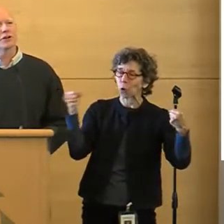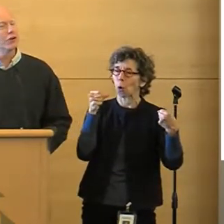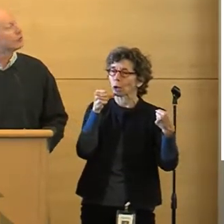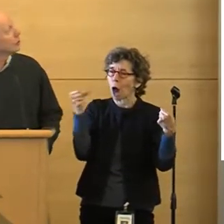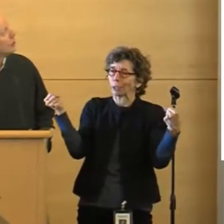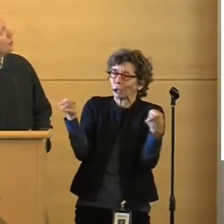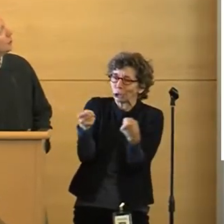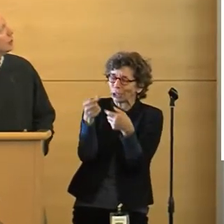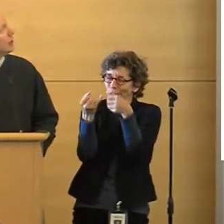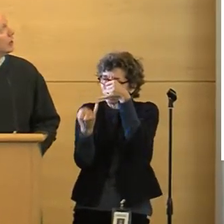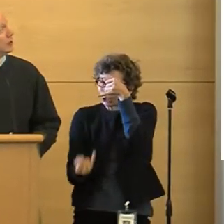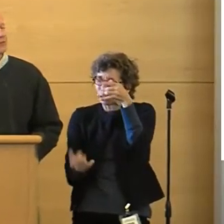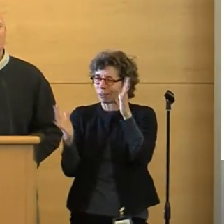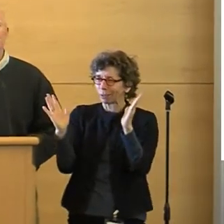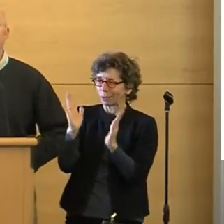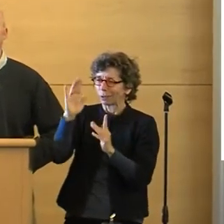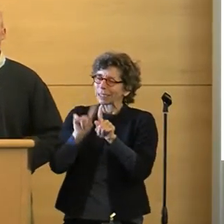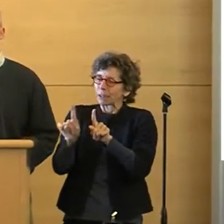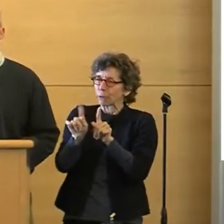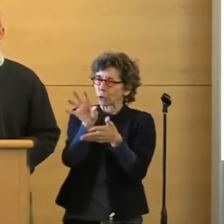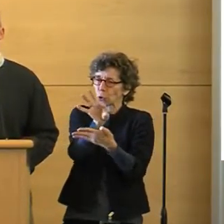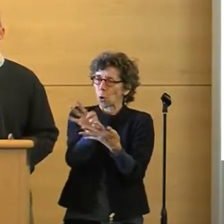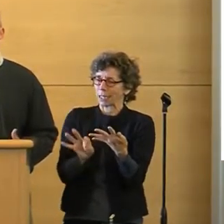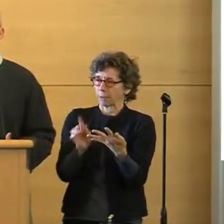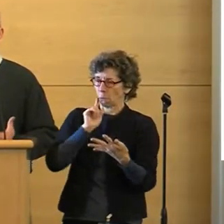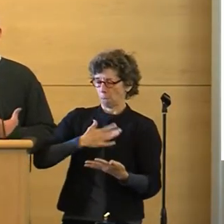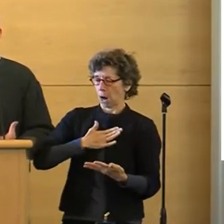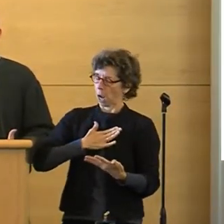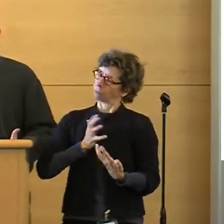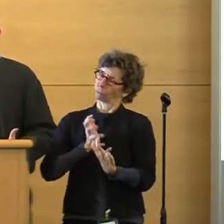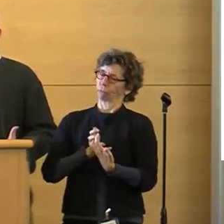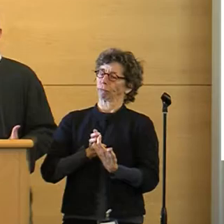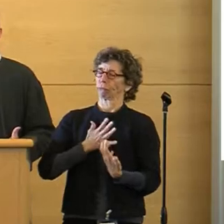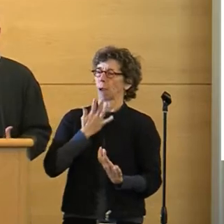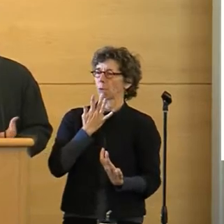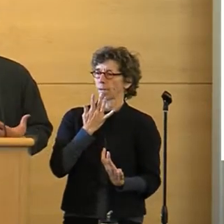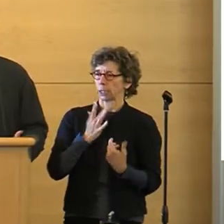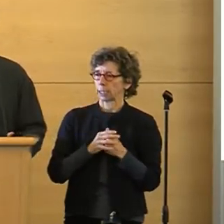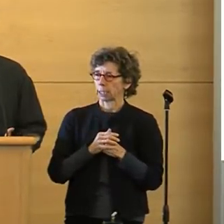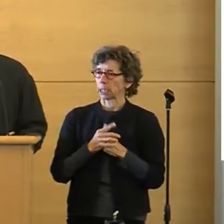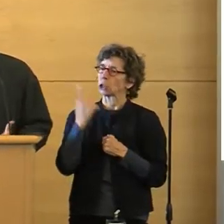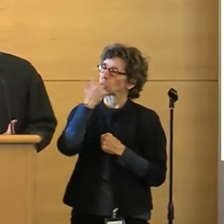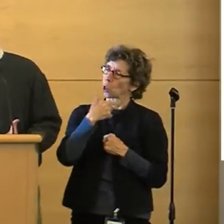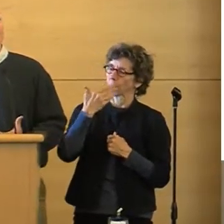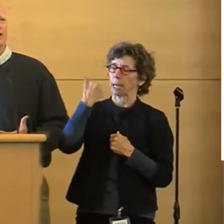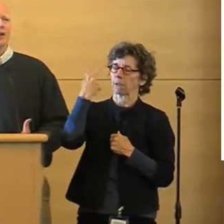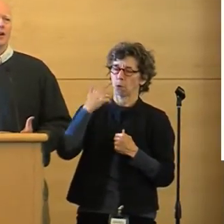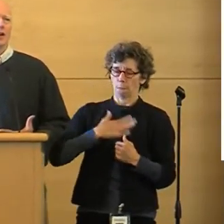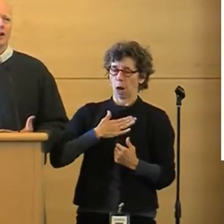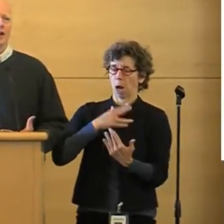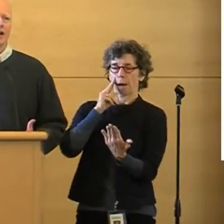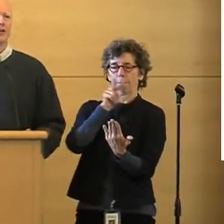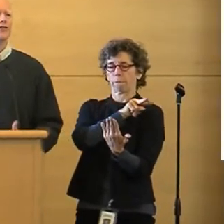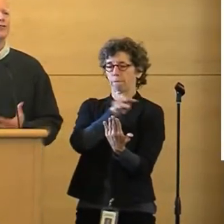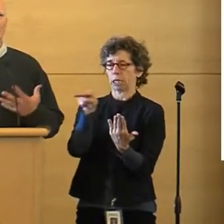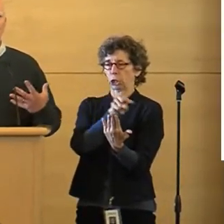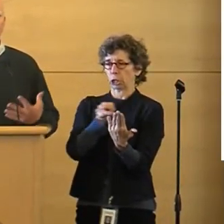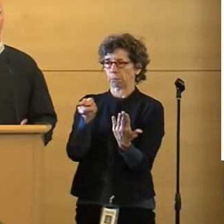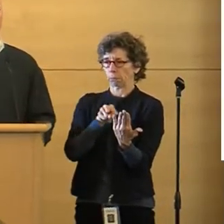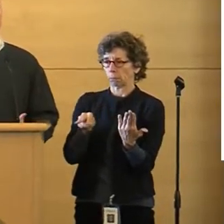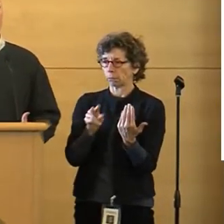Anywhere from 640 by 480 to 1680 by 1050. So lots of different shapes and sizes and